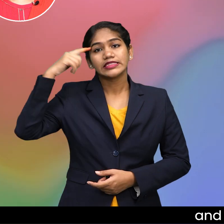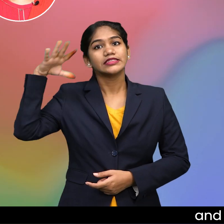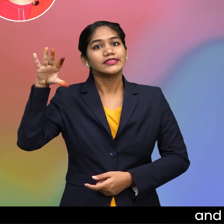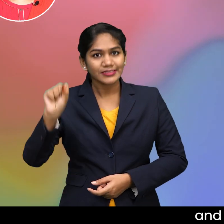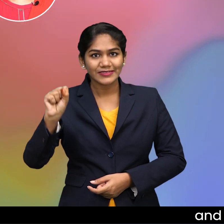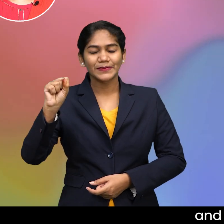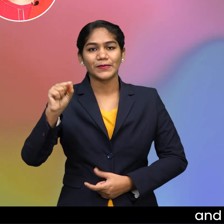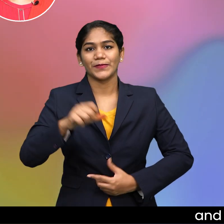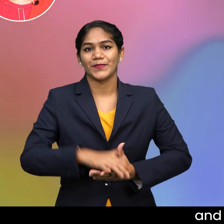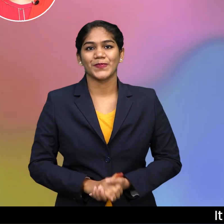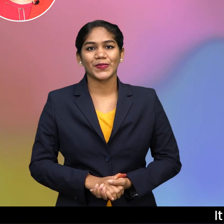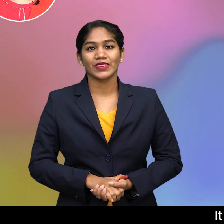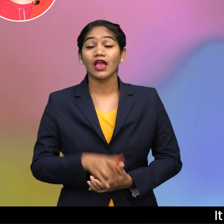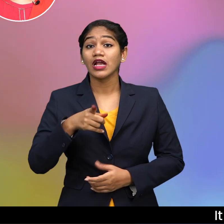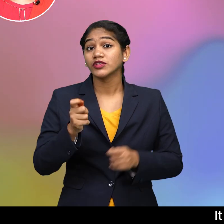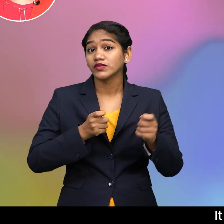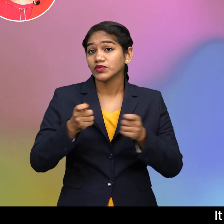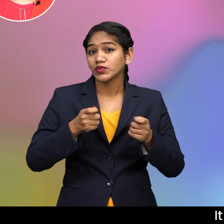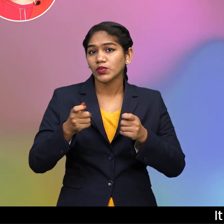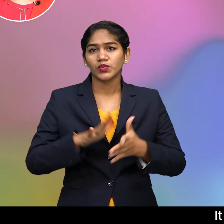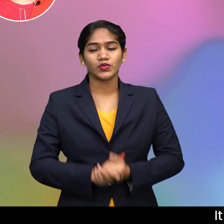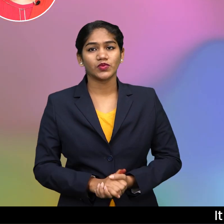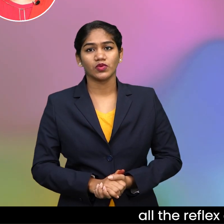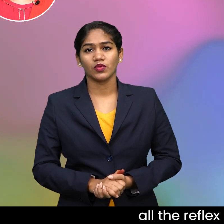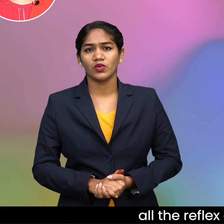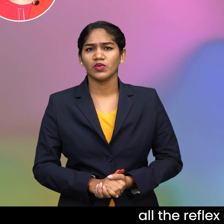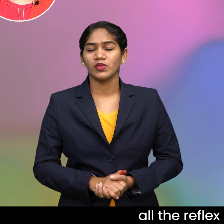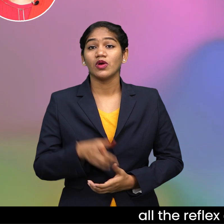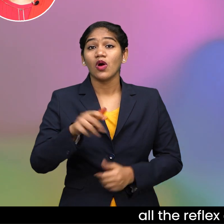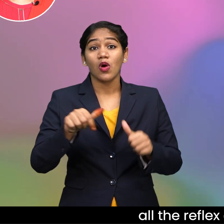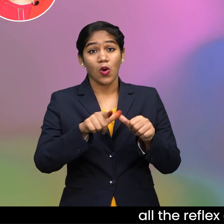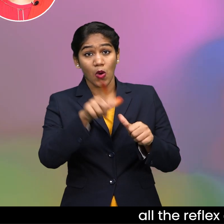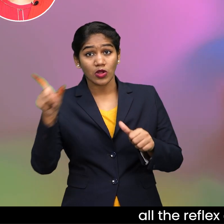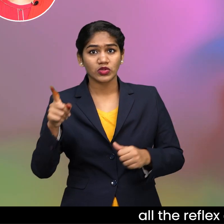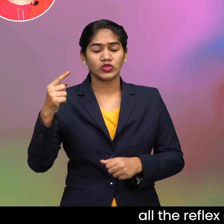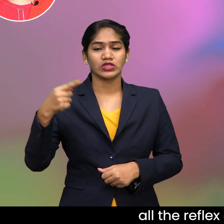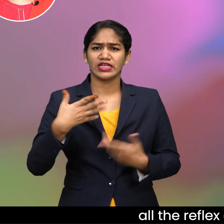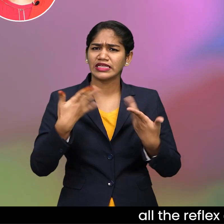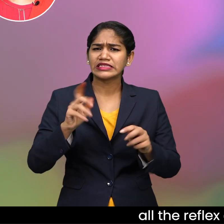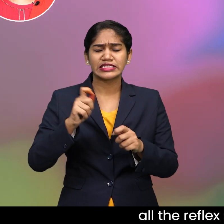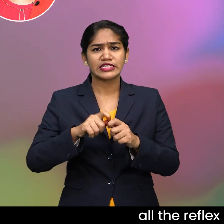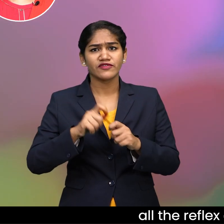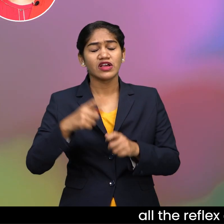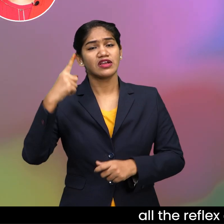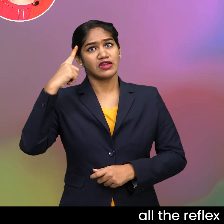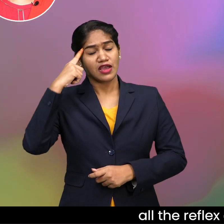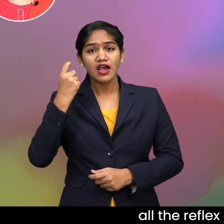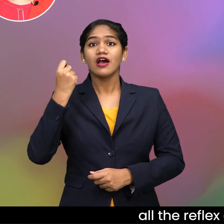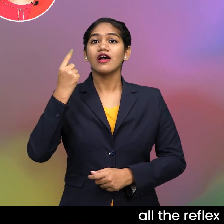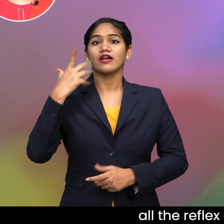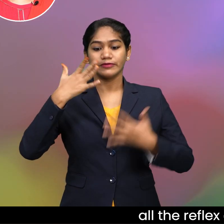remember. It controls all the reflex actions of the body.